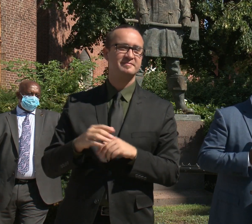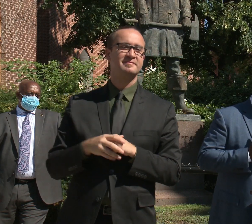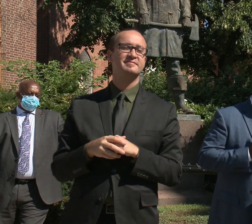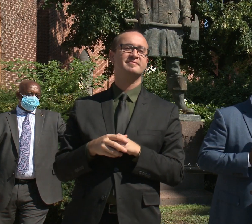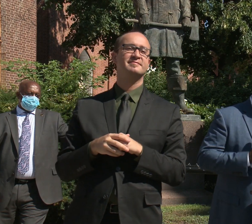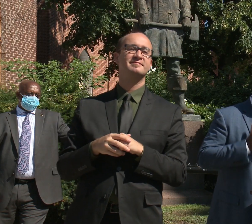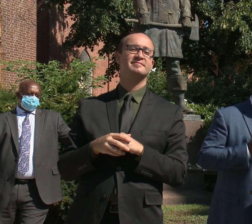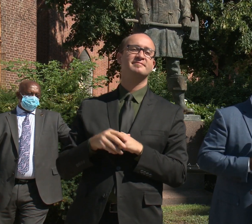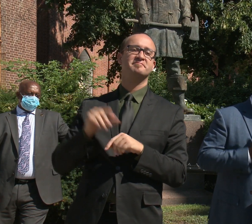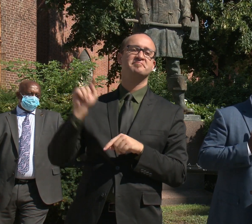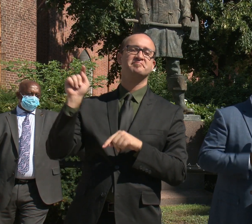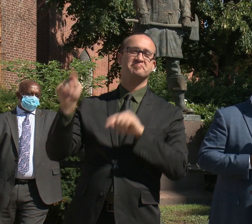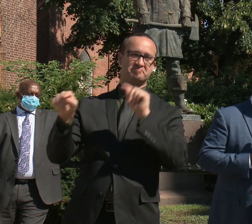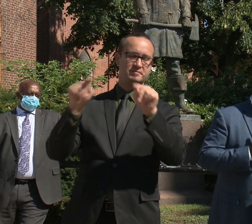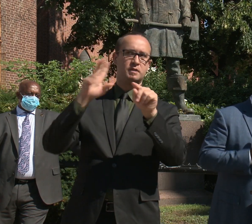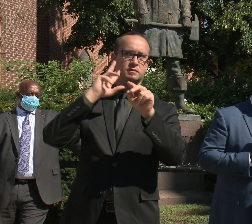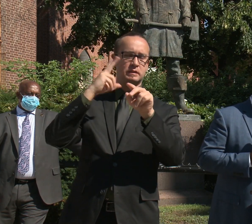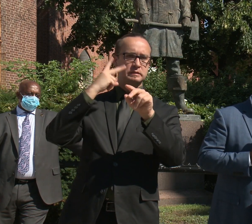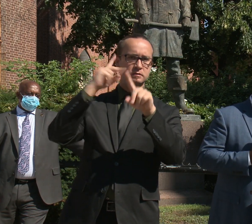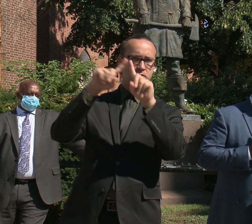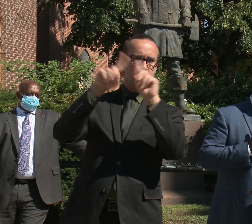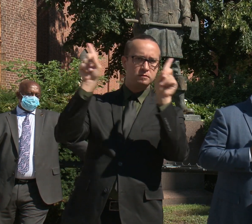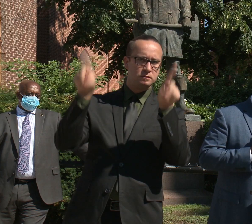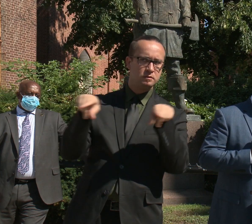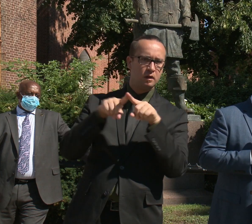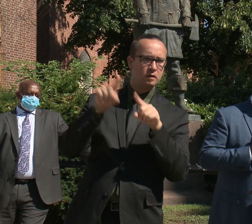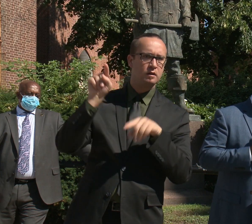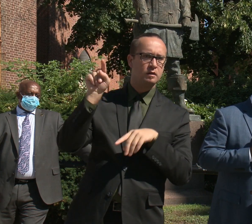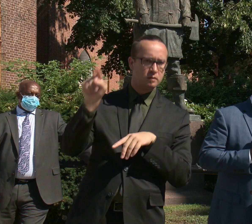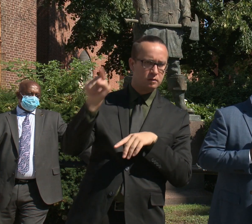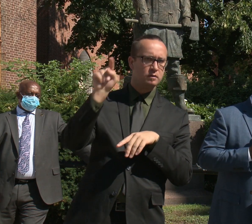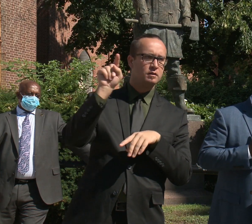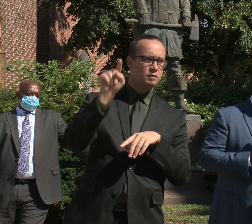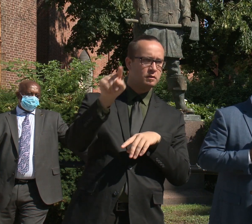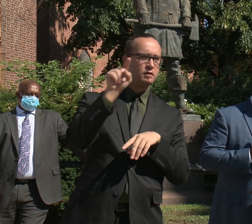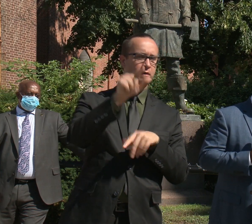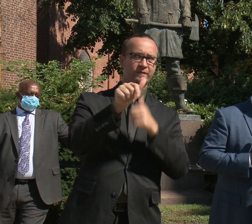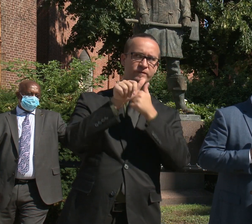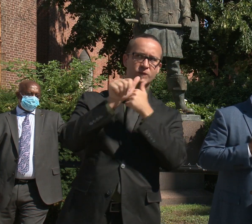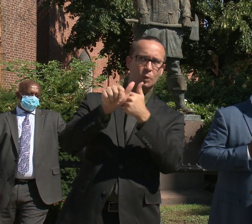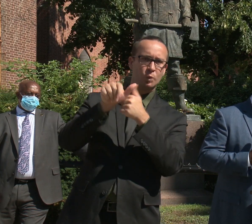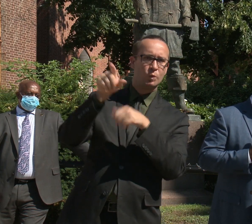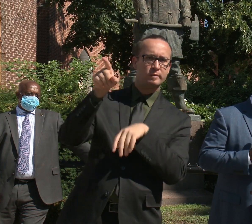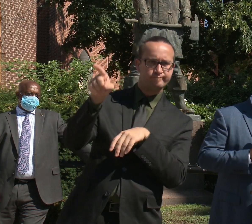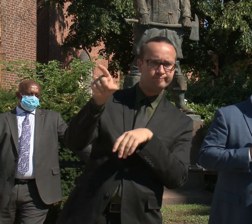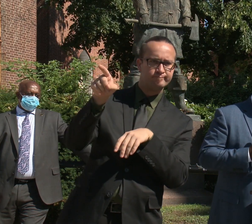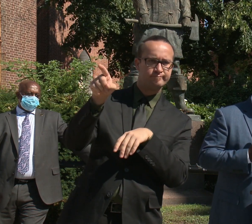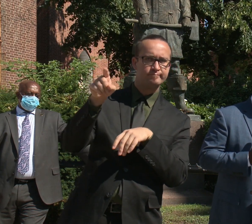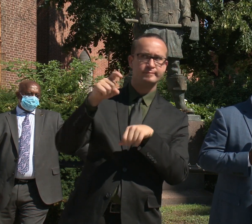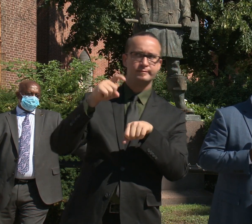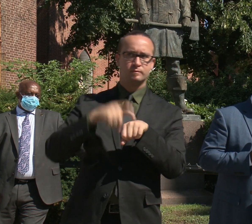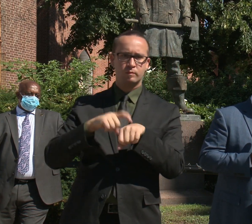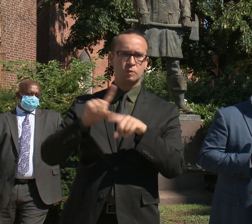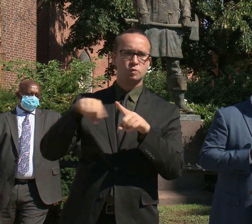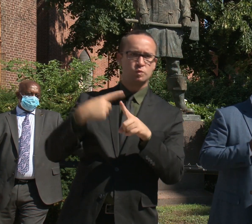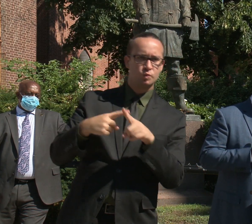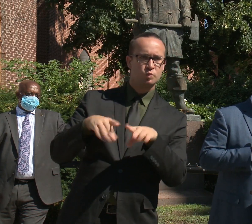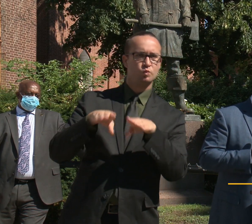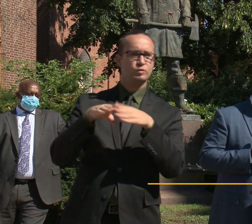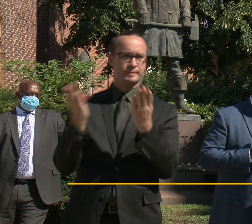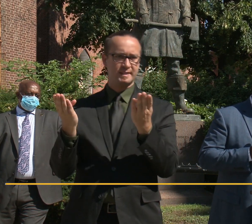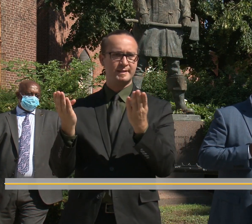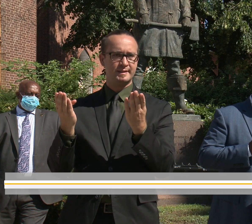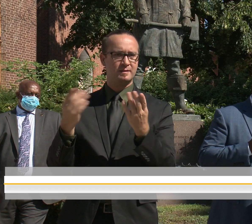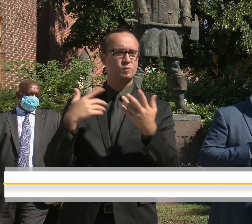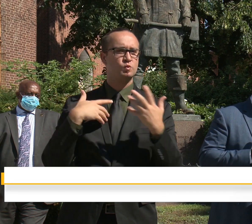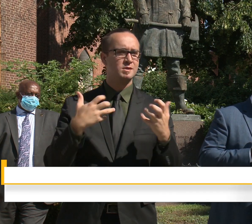we're asking the community to please abide by the signage. What we want to do is make sure that we give you an opportunity to many different recreational opportunities, but we do